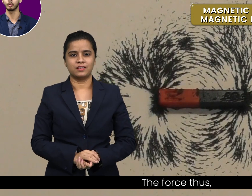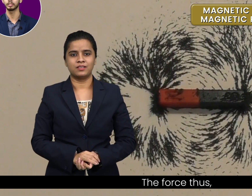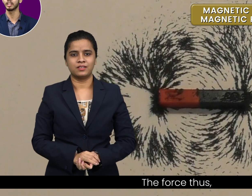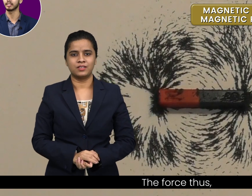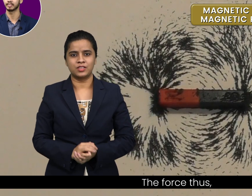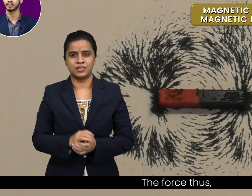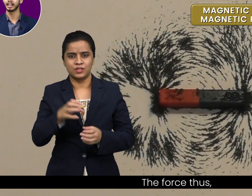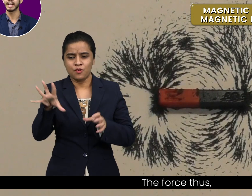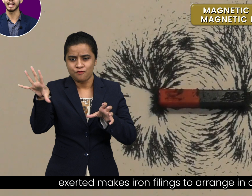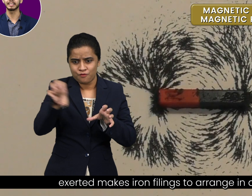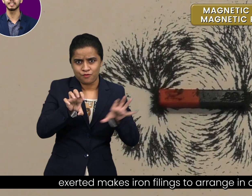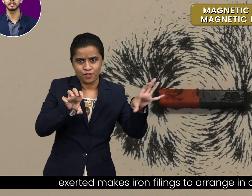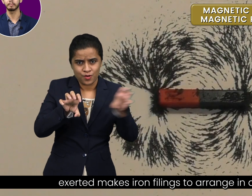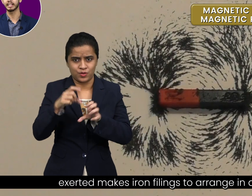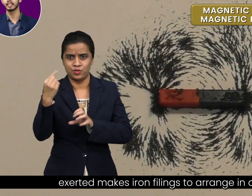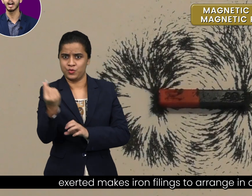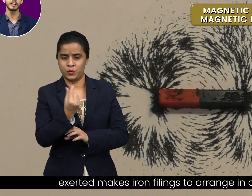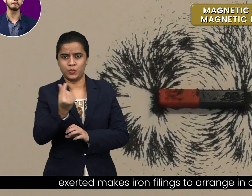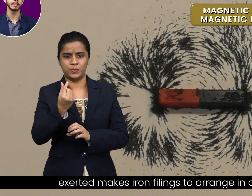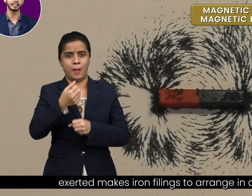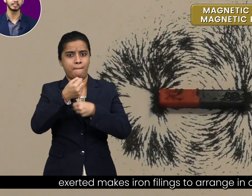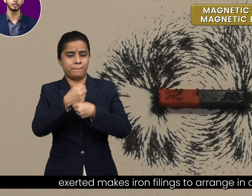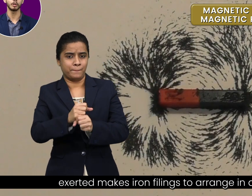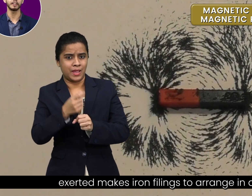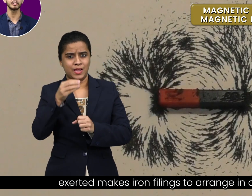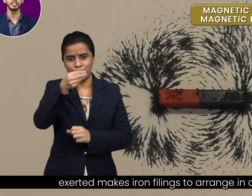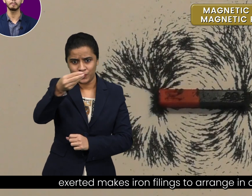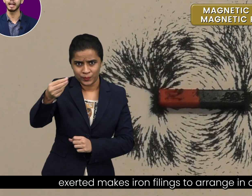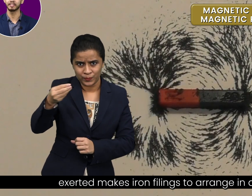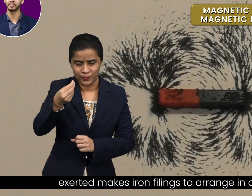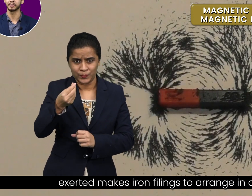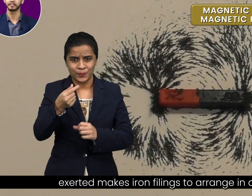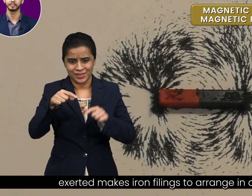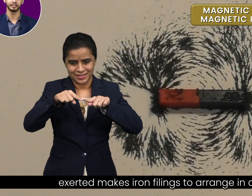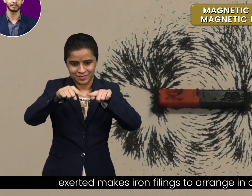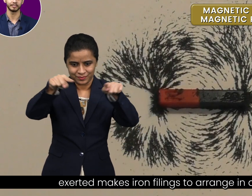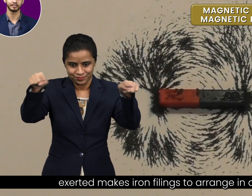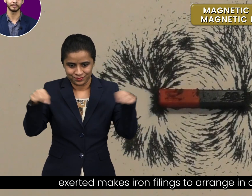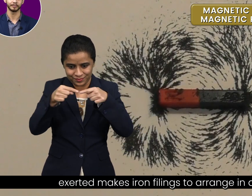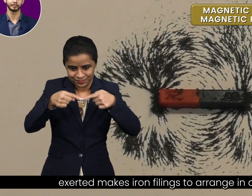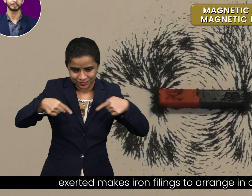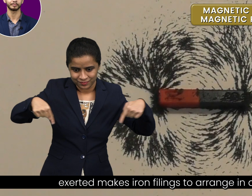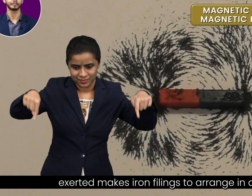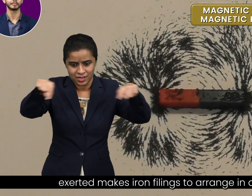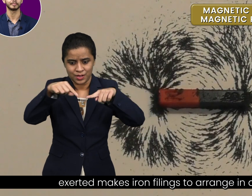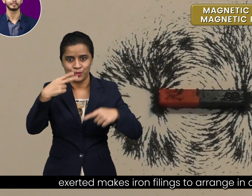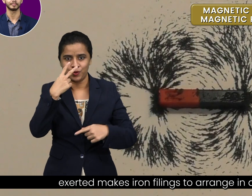The force thus exerted makes iron fillings to arrange in a pattern.